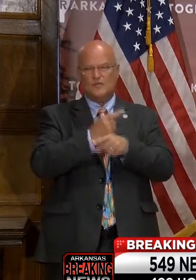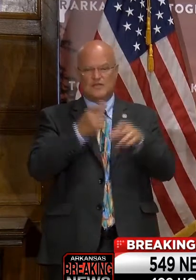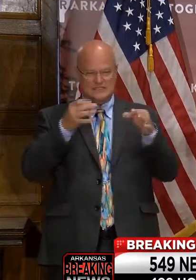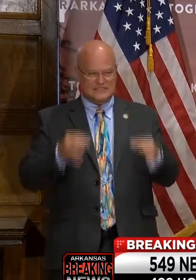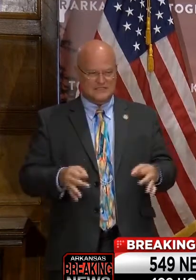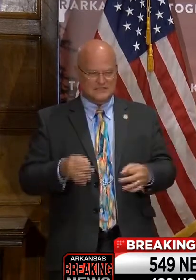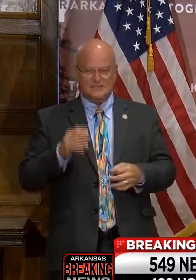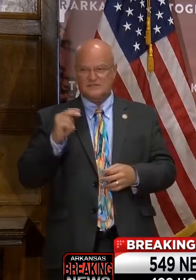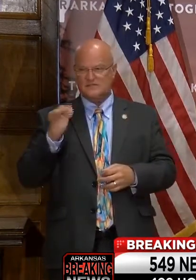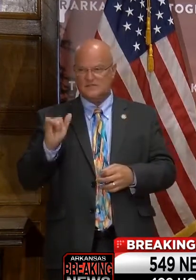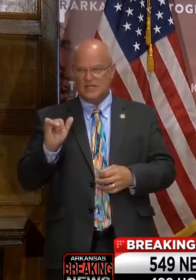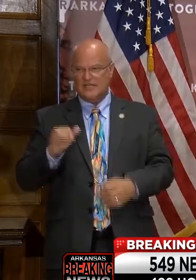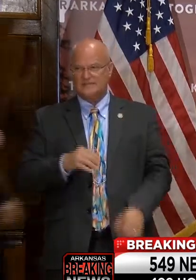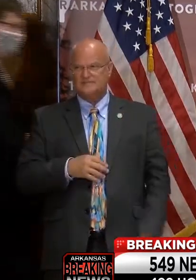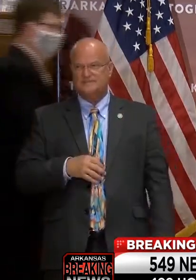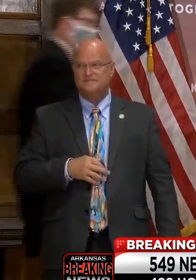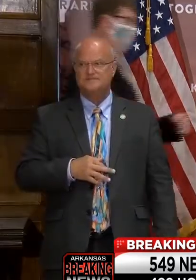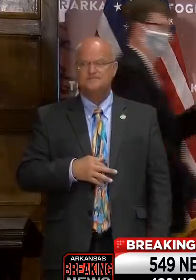decision. Johnny?